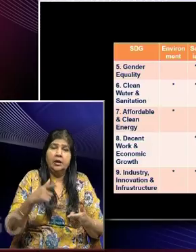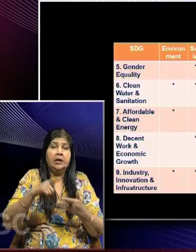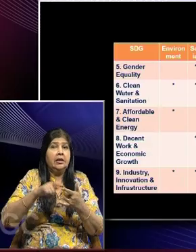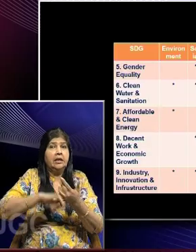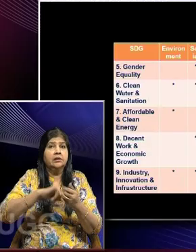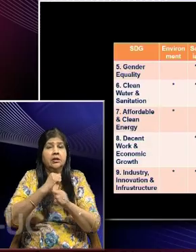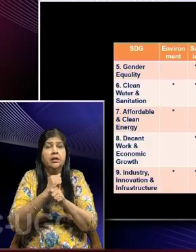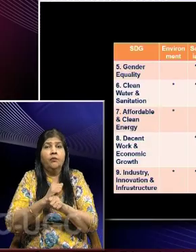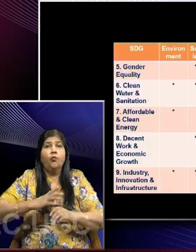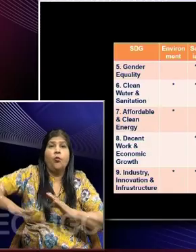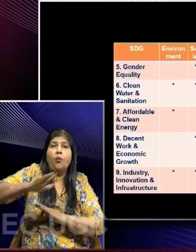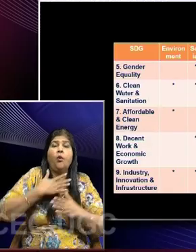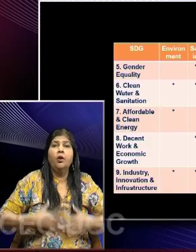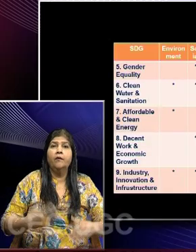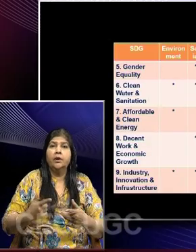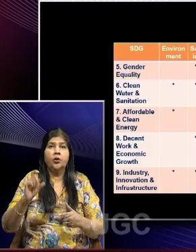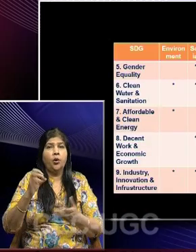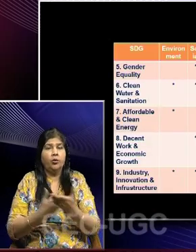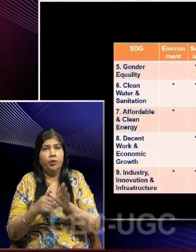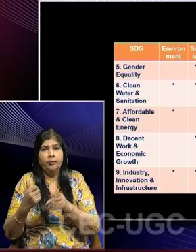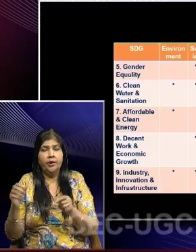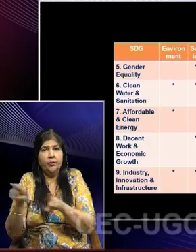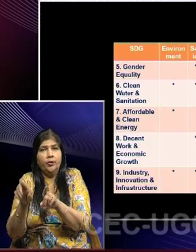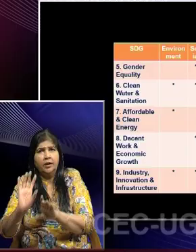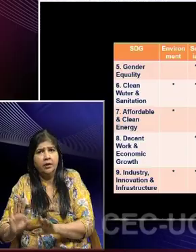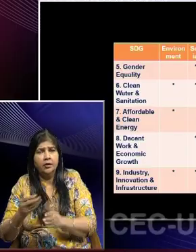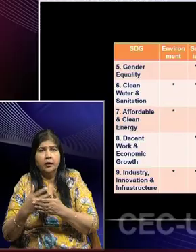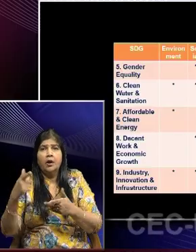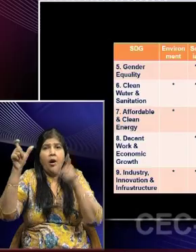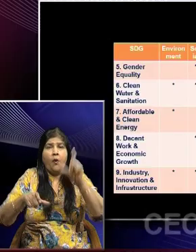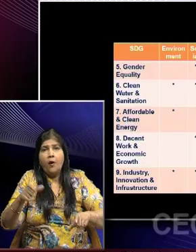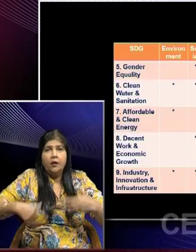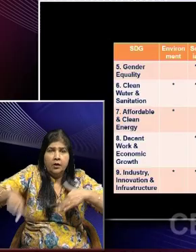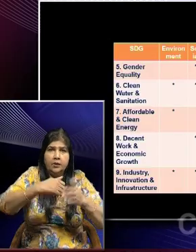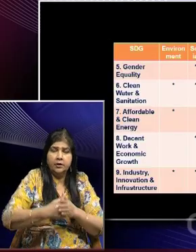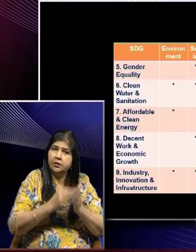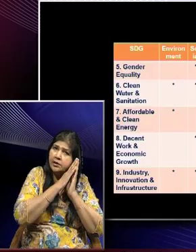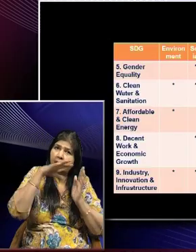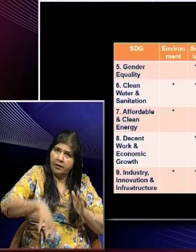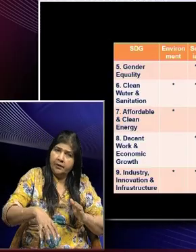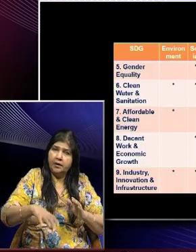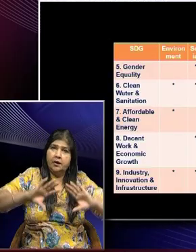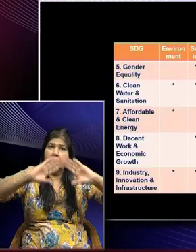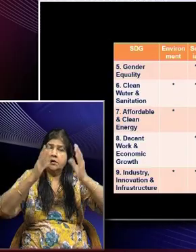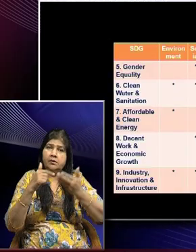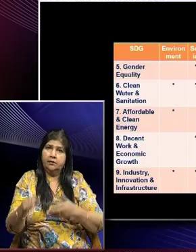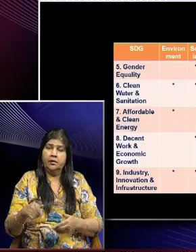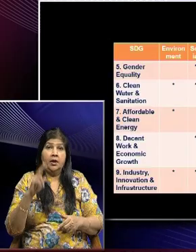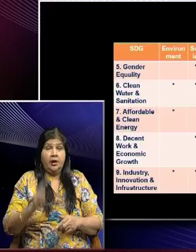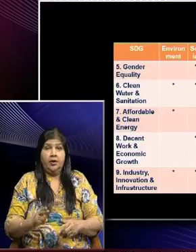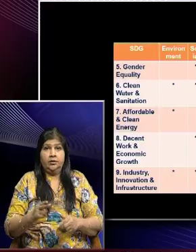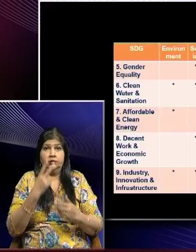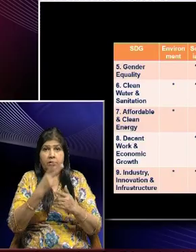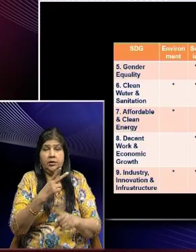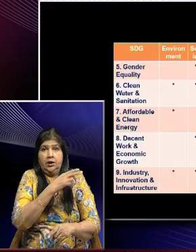all of us, not only for corporate entity, for each and everyone who is living on this earth has to take care